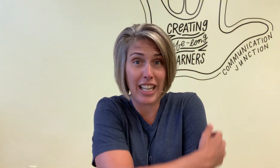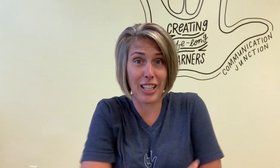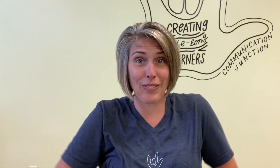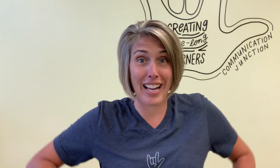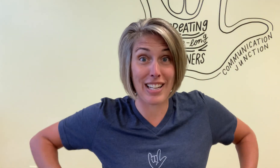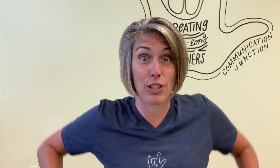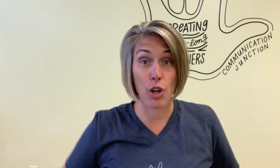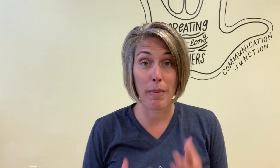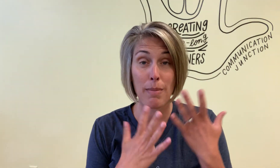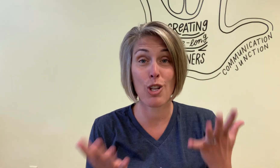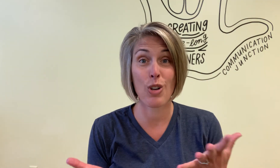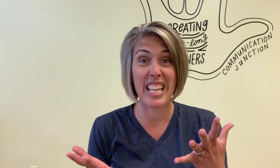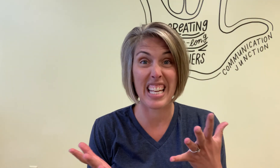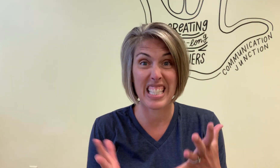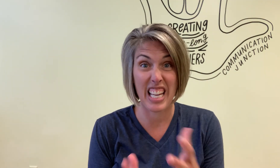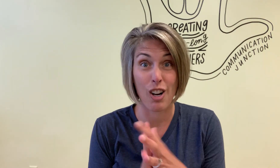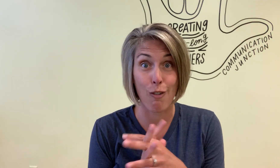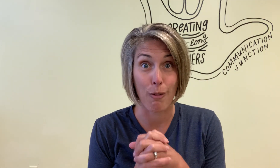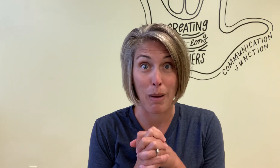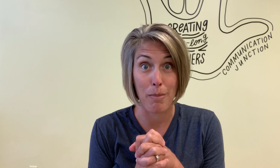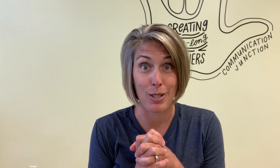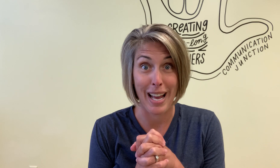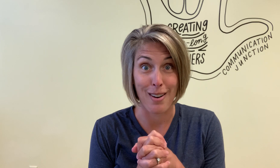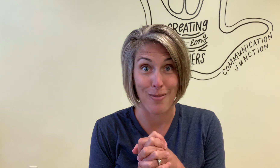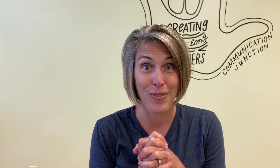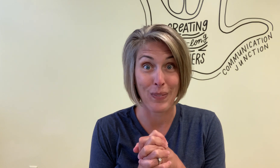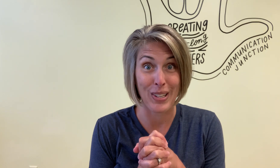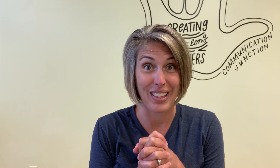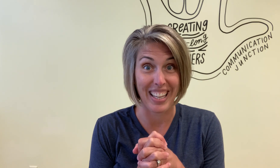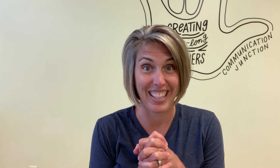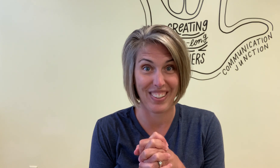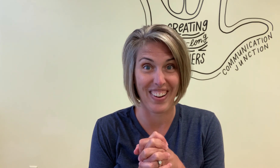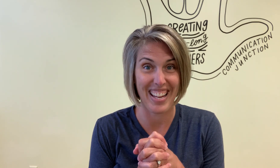all around, so maybe you can get a tickle from mom or dad. What do you think? You ready?